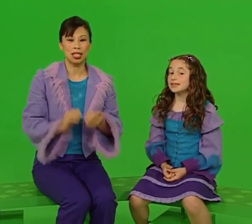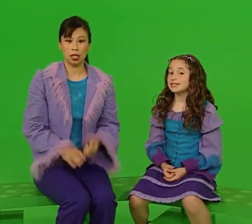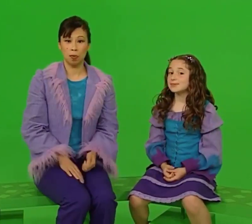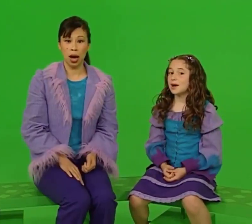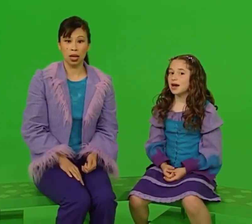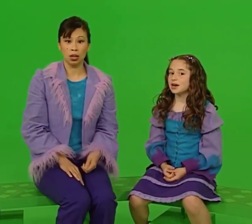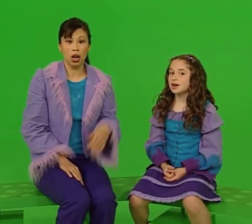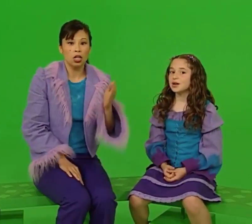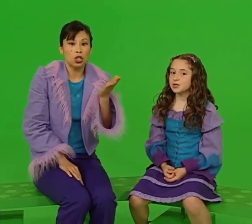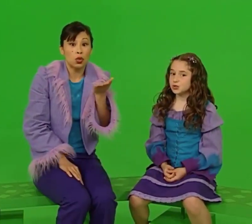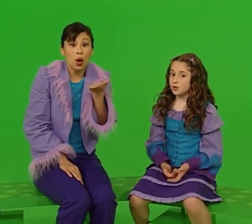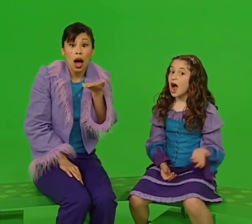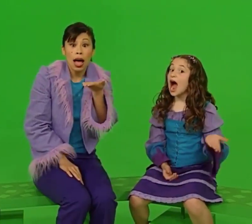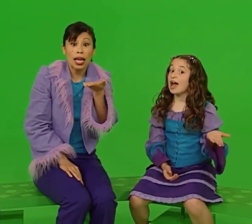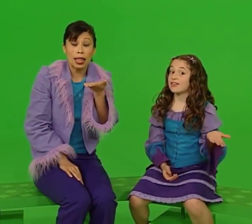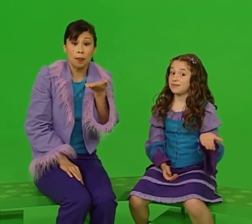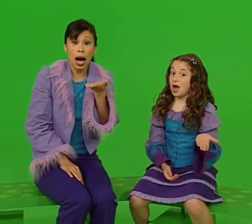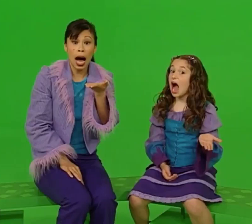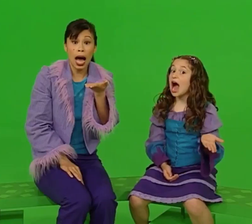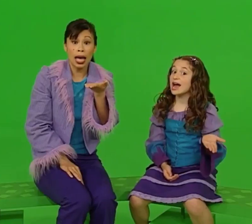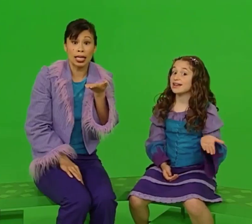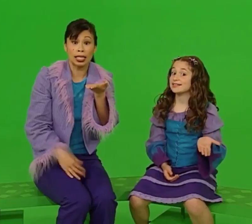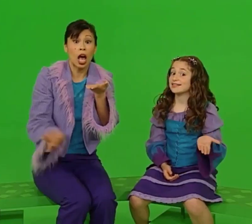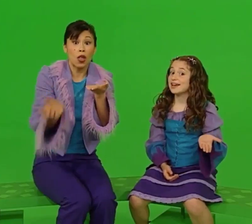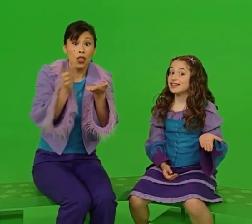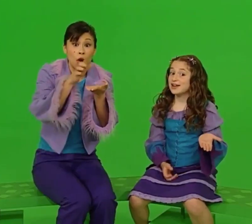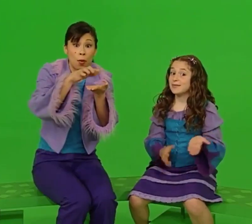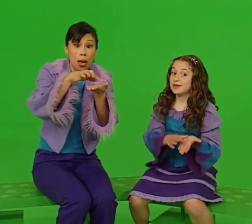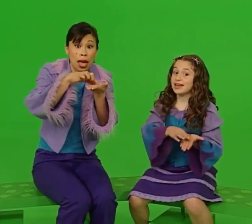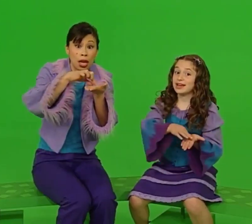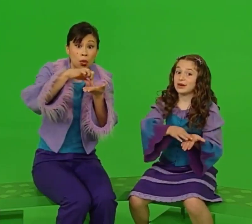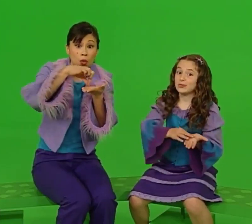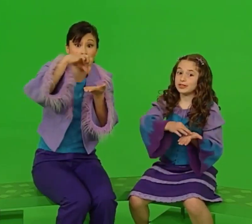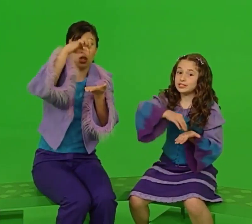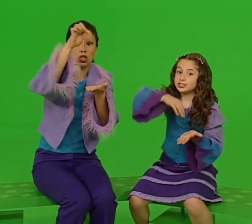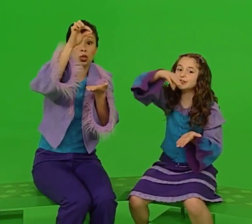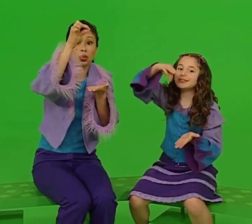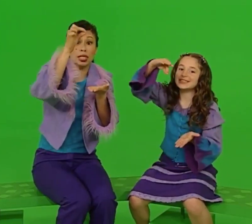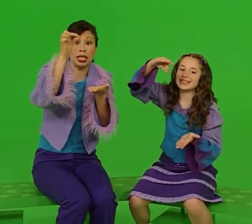Miss Spider, "Try the pies. They're made with juicy